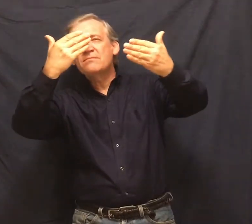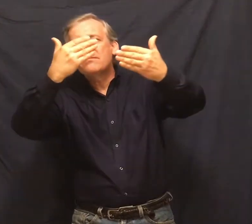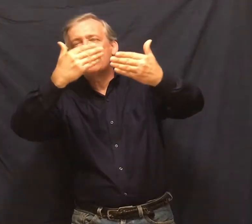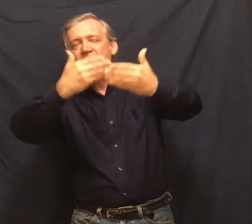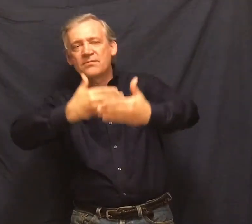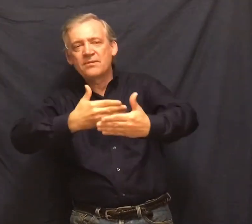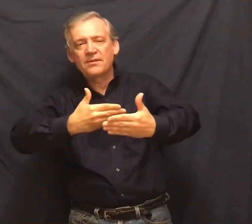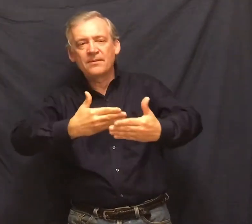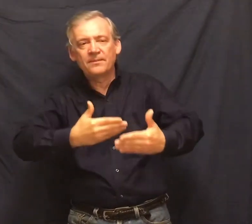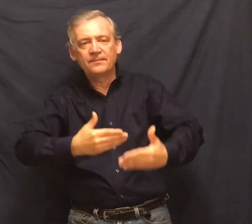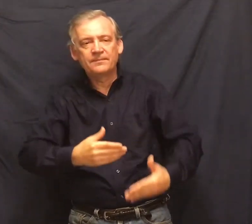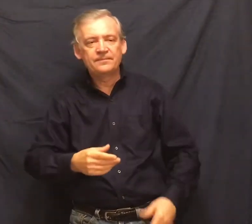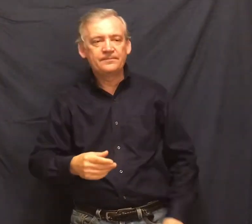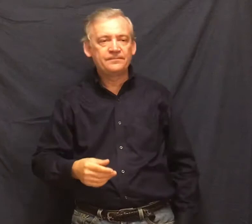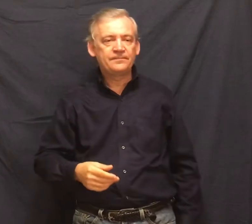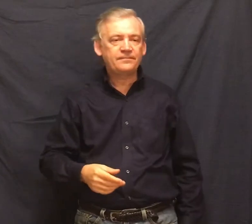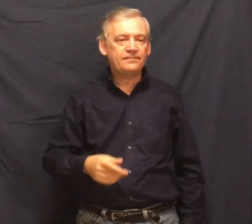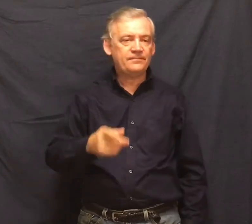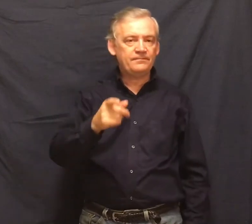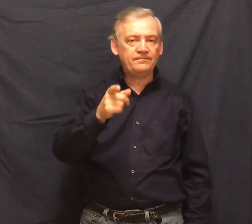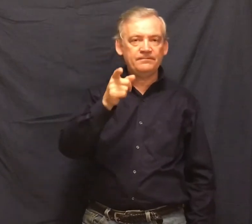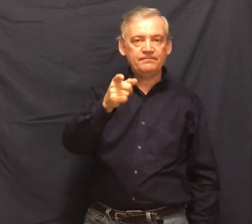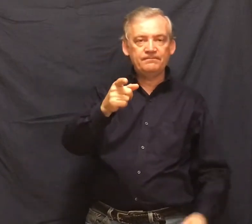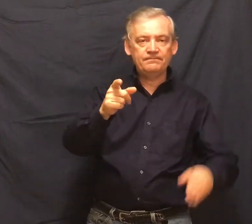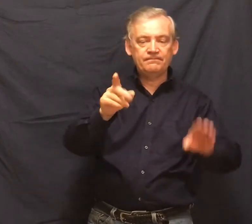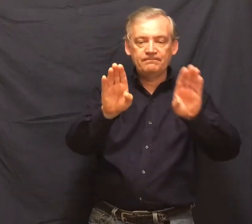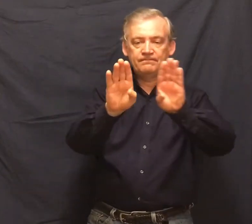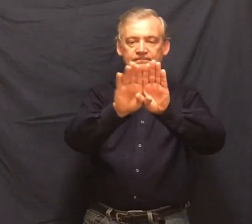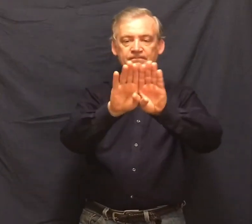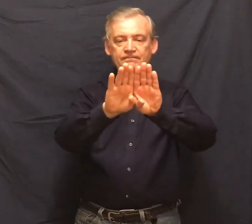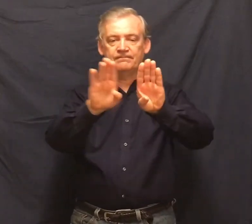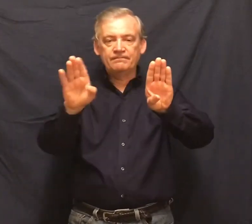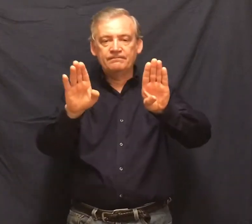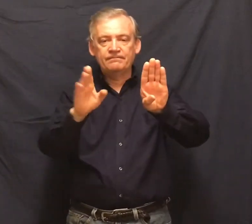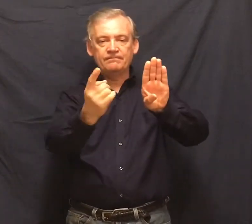Old Candy the Swamper came in and went to his bunk, and behind him struggled his old dog.